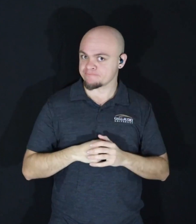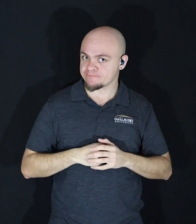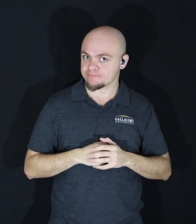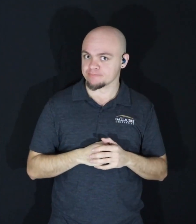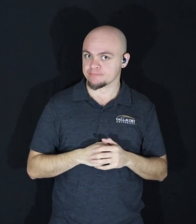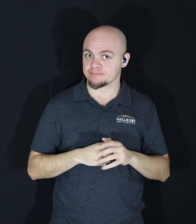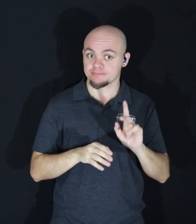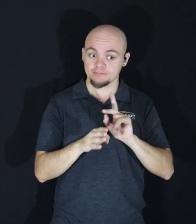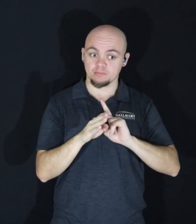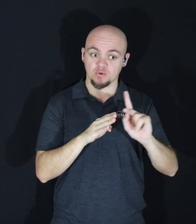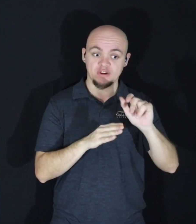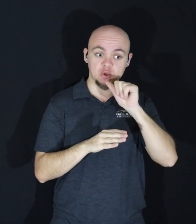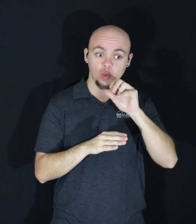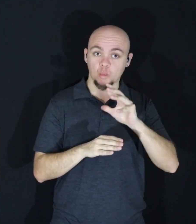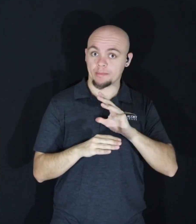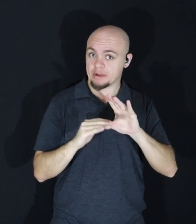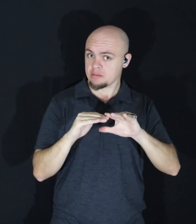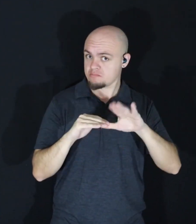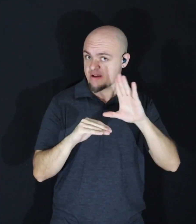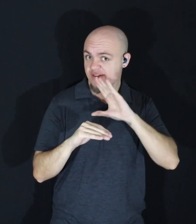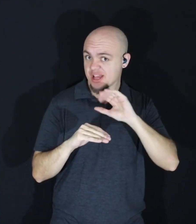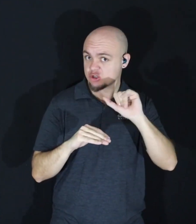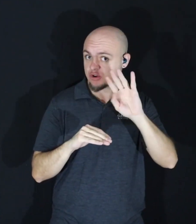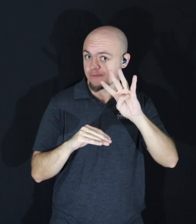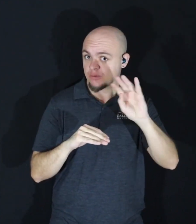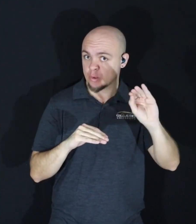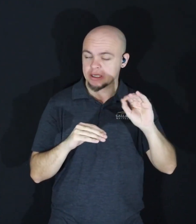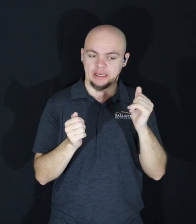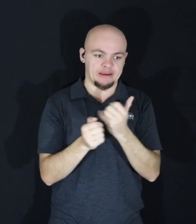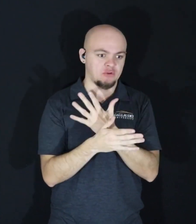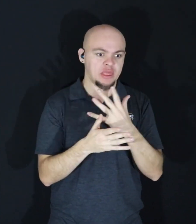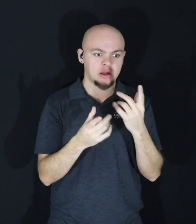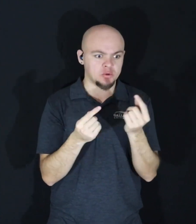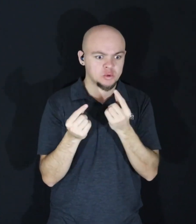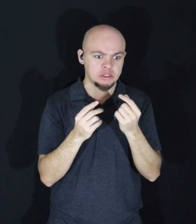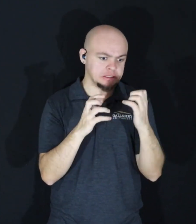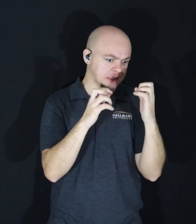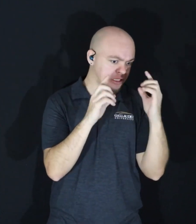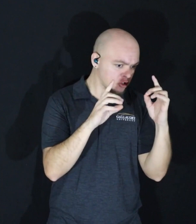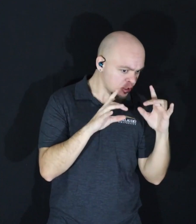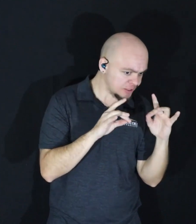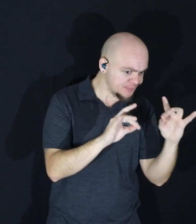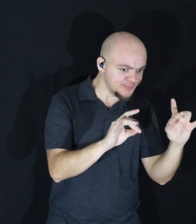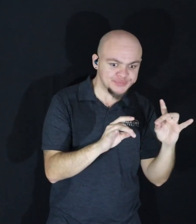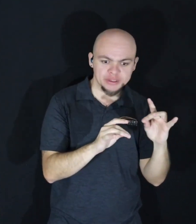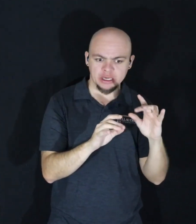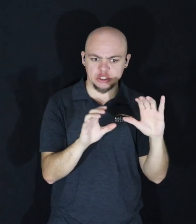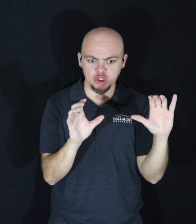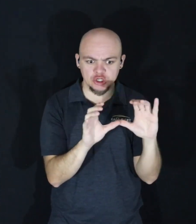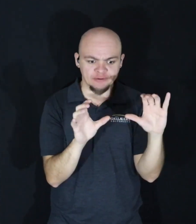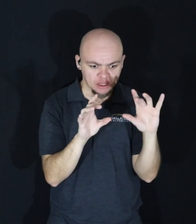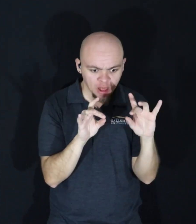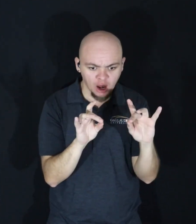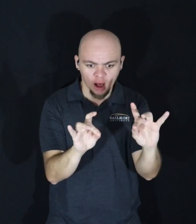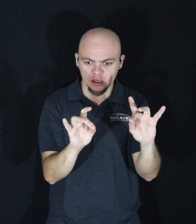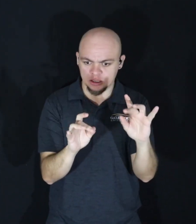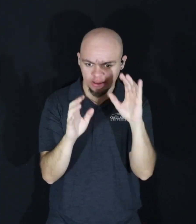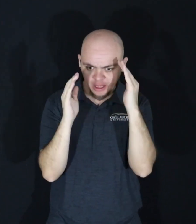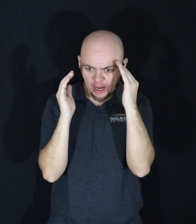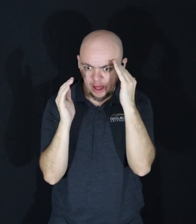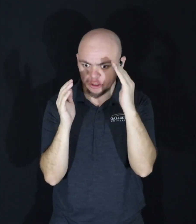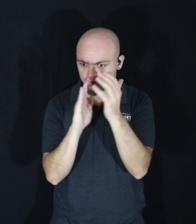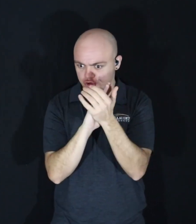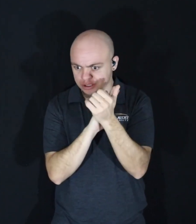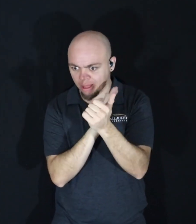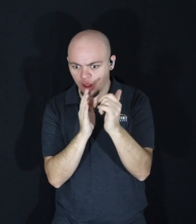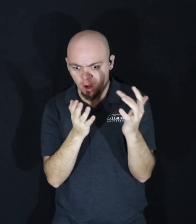Professional women over the age of 40 have done everything they could do to get the education, to get the certifications, to get the knowledge, to get the